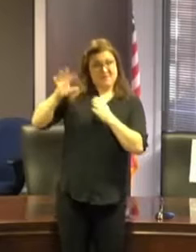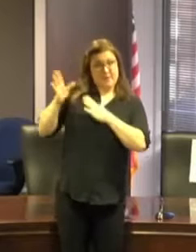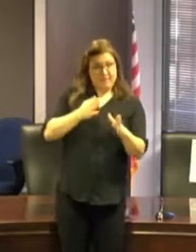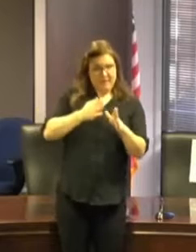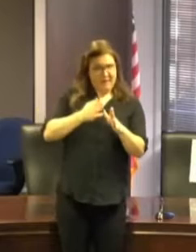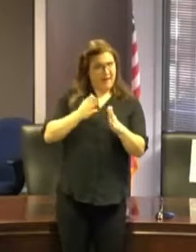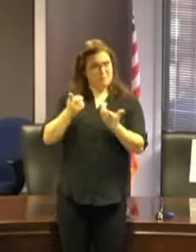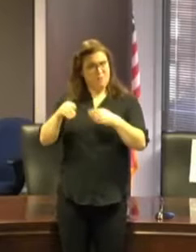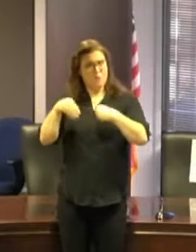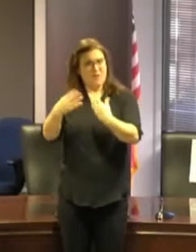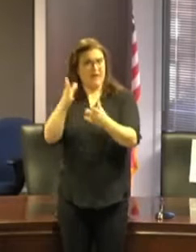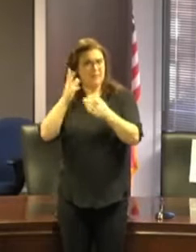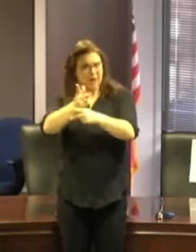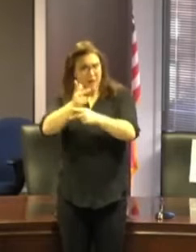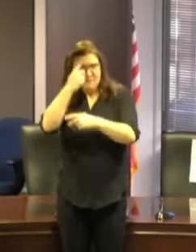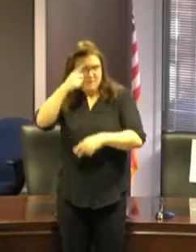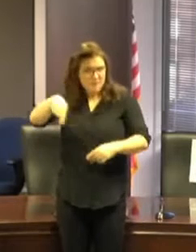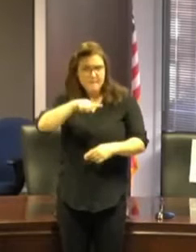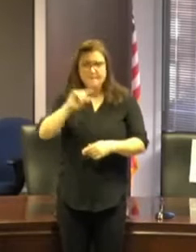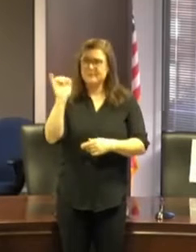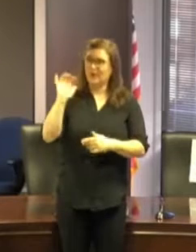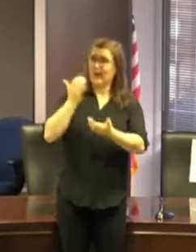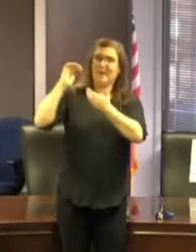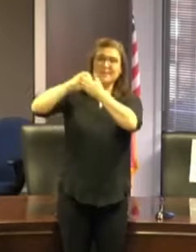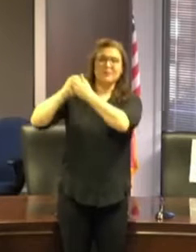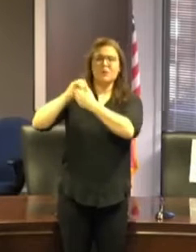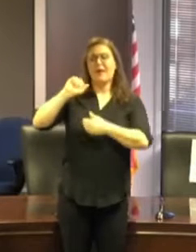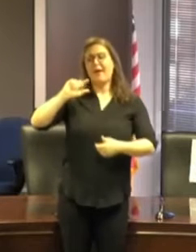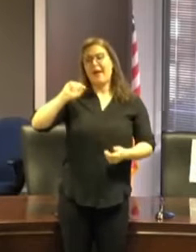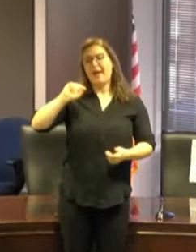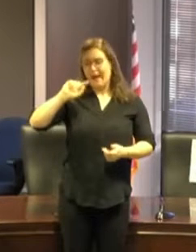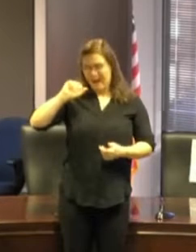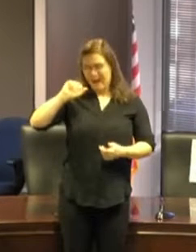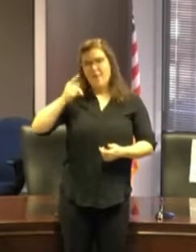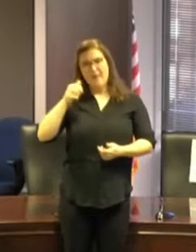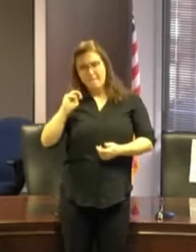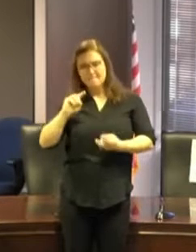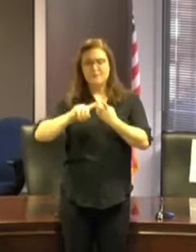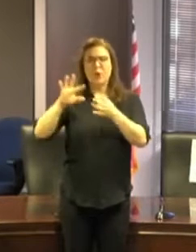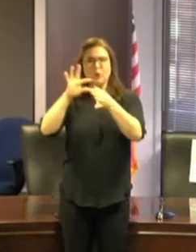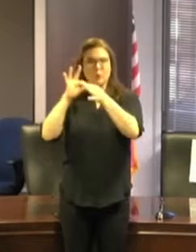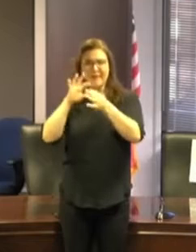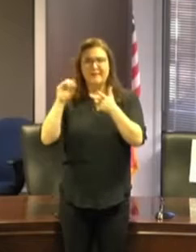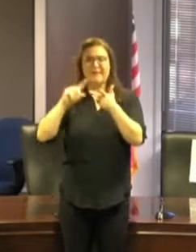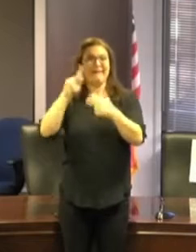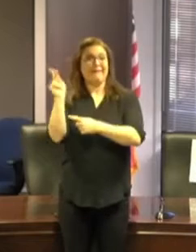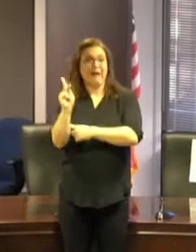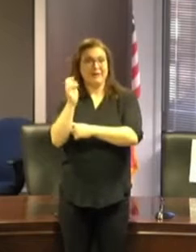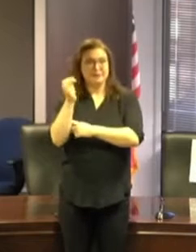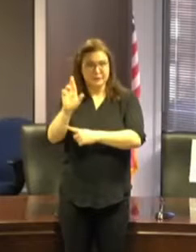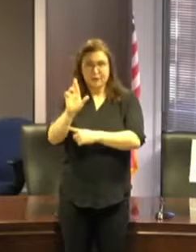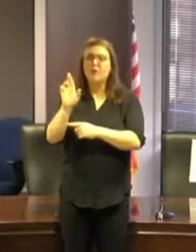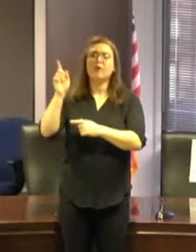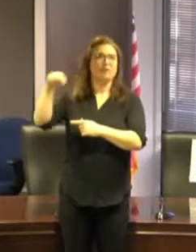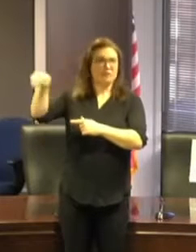that they need through our partners, Anthem, United, and Kaiser, which has been just fantastic, the flexibility that they